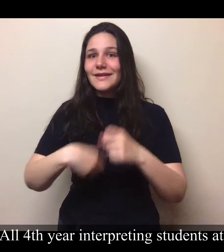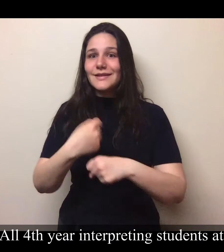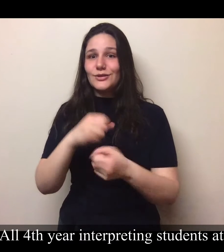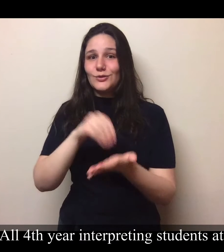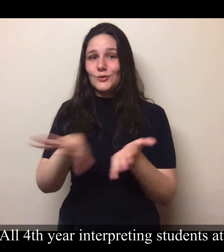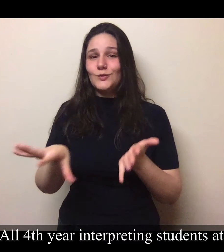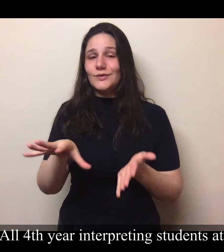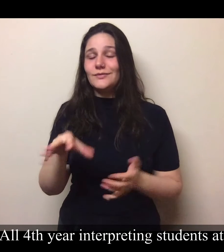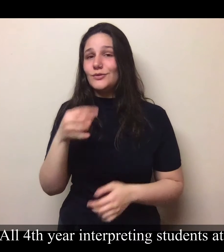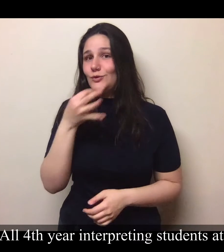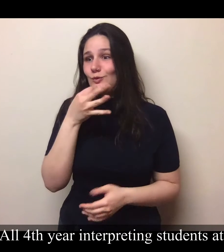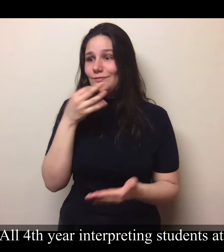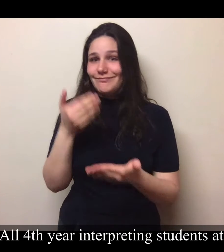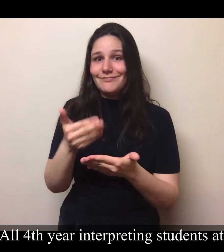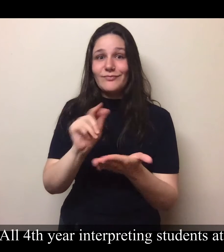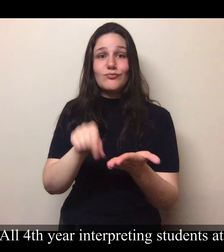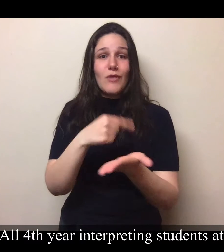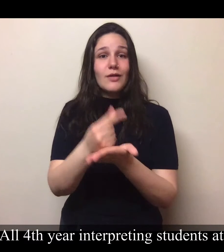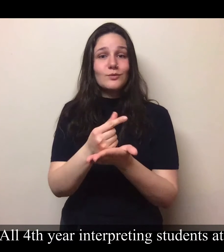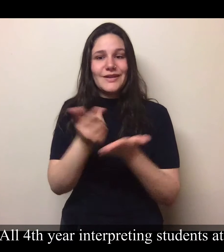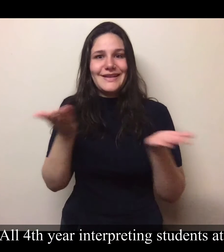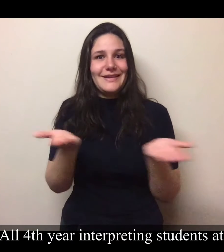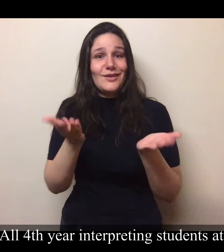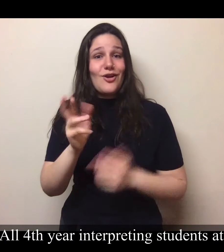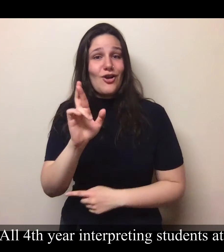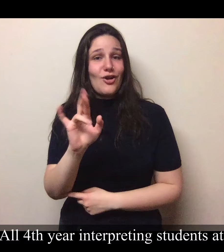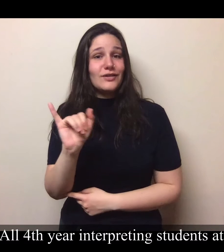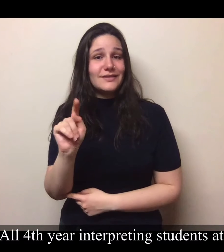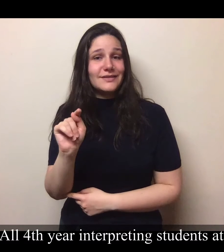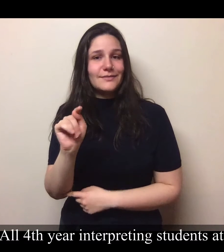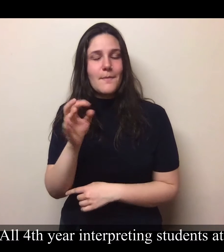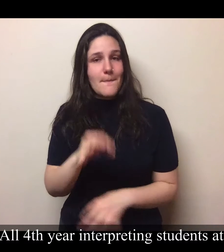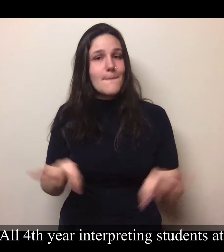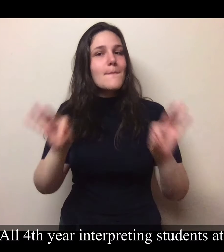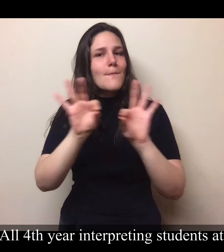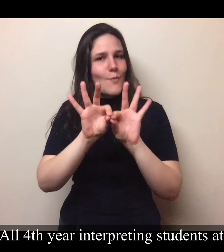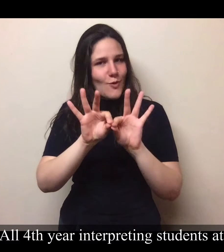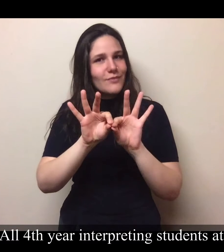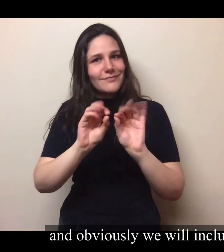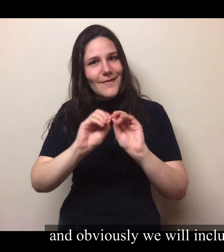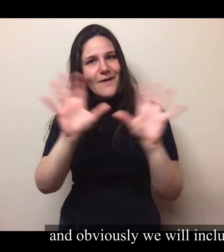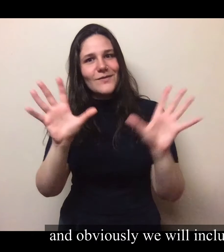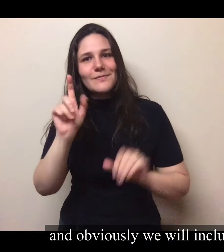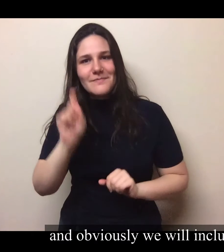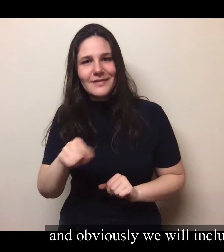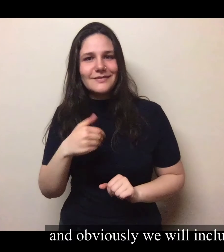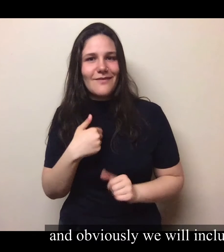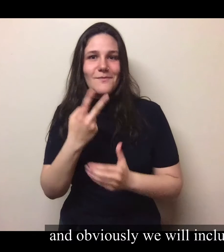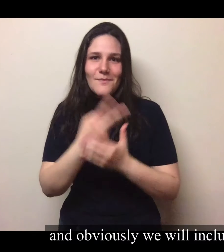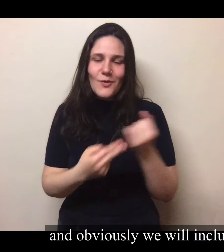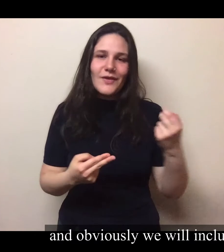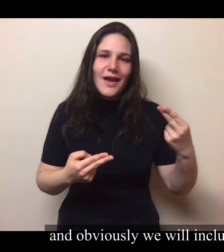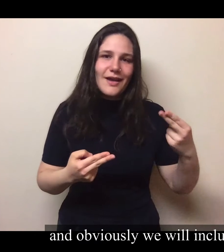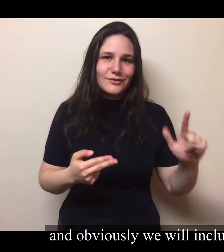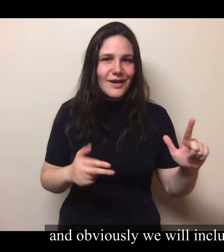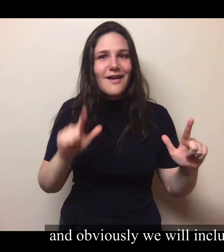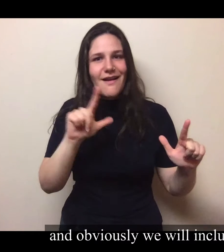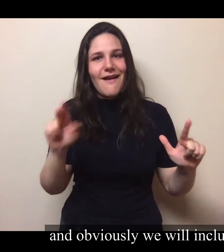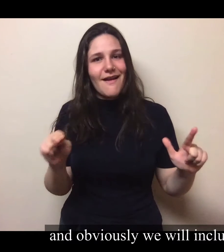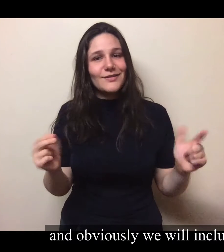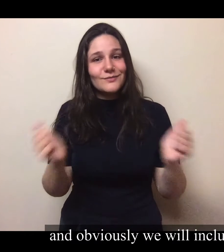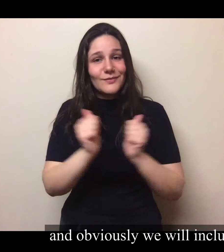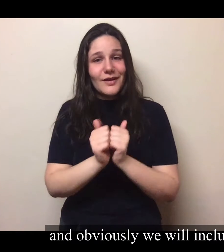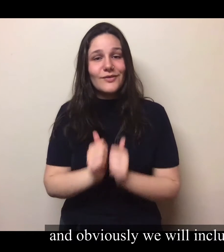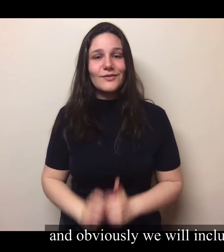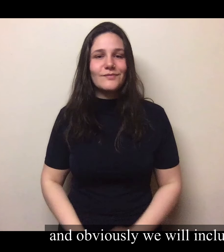interpreting students at RIT will be recruited for this study. And obviously, we will include both